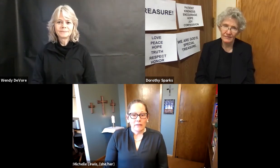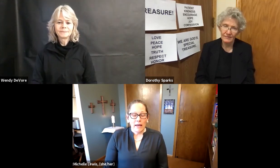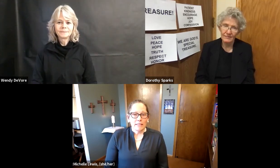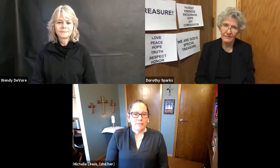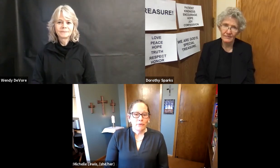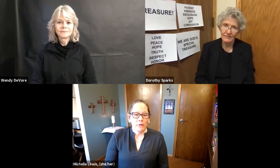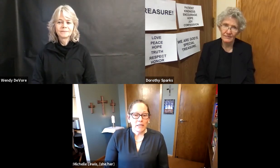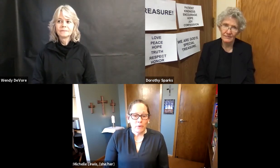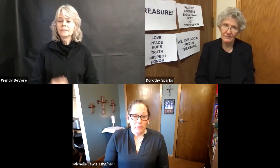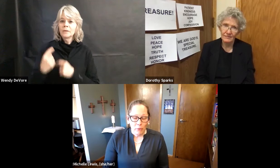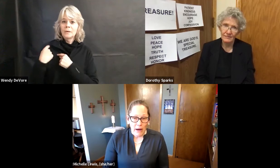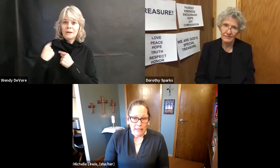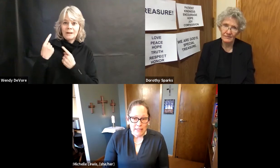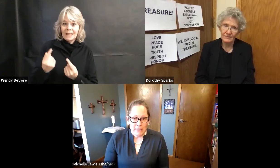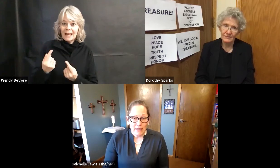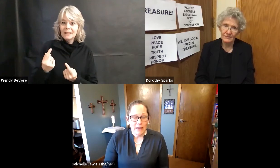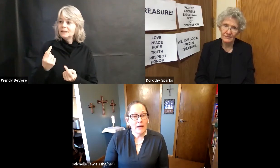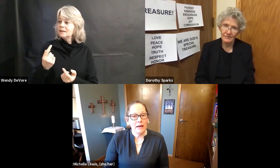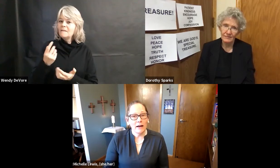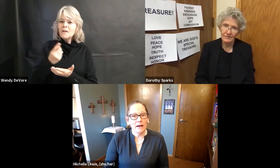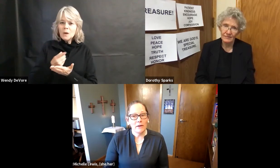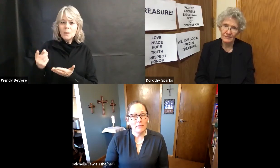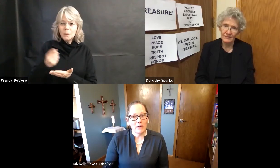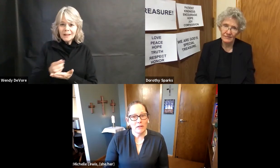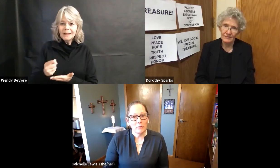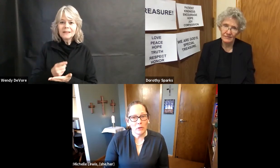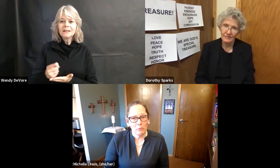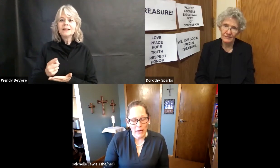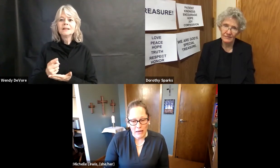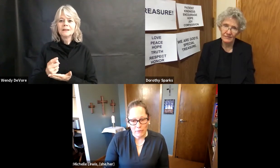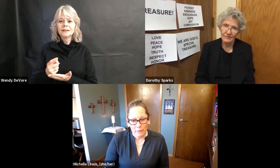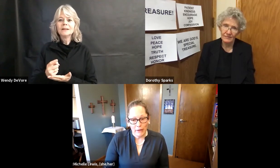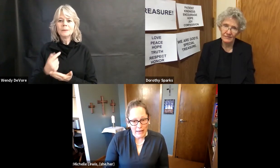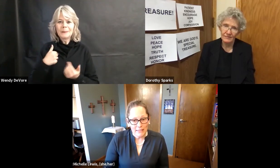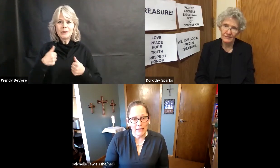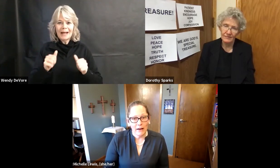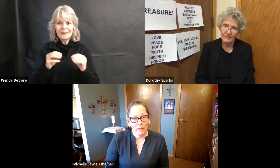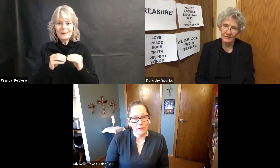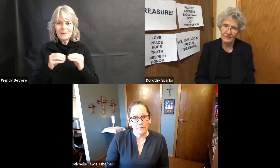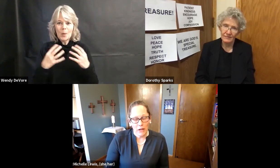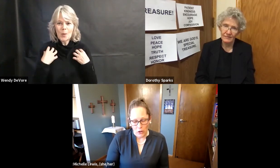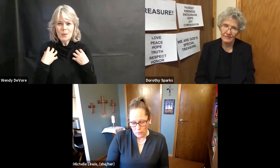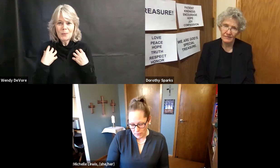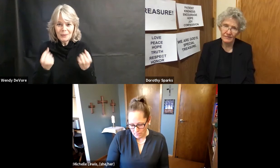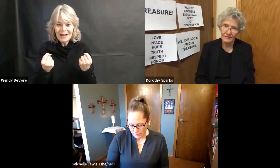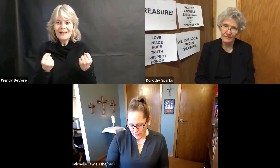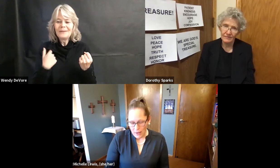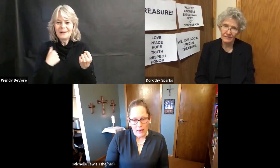In the last few weeks, we've been practicing being a little more brave about asking others for